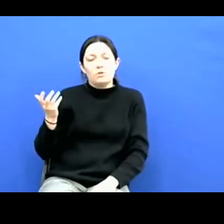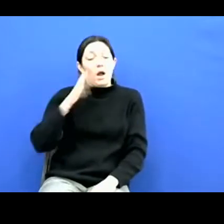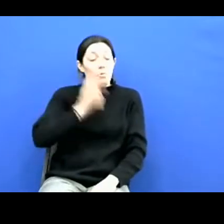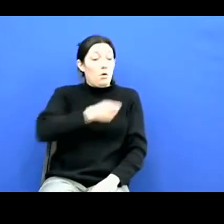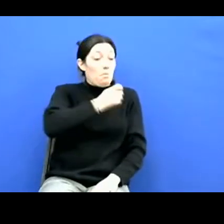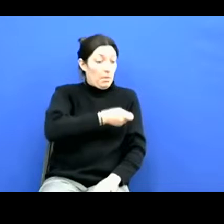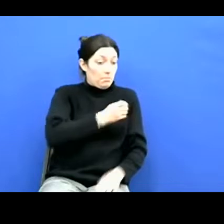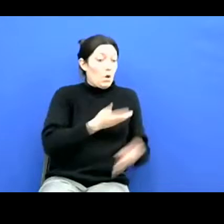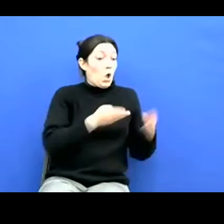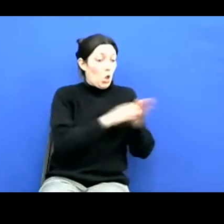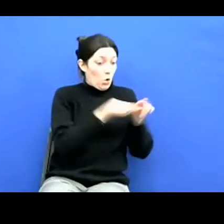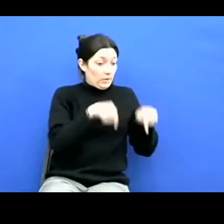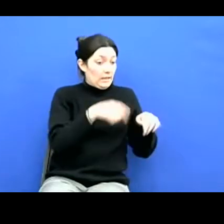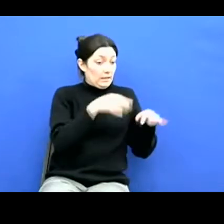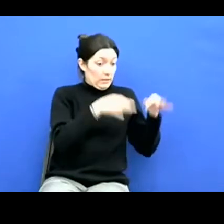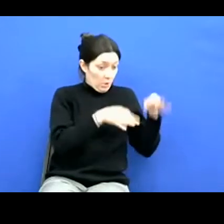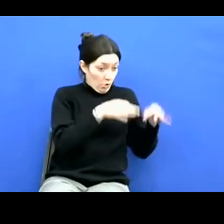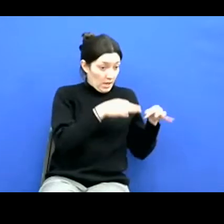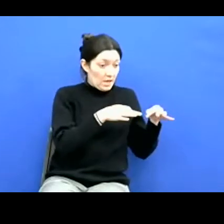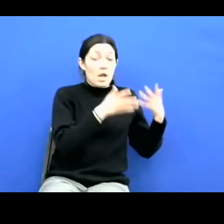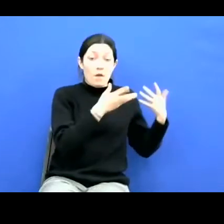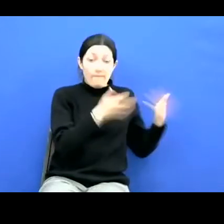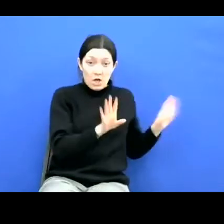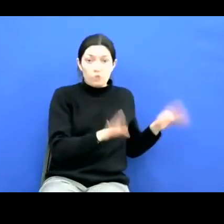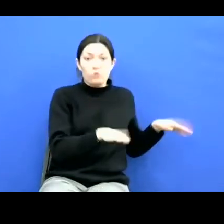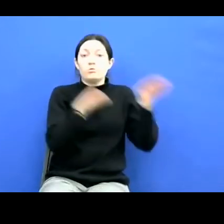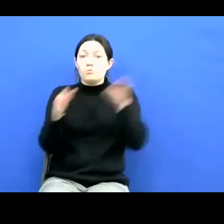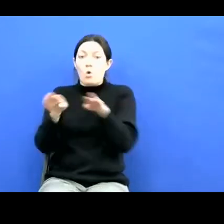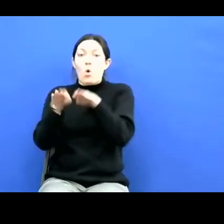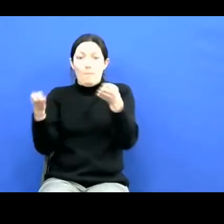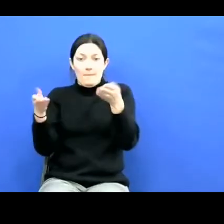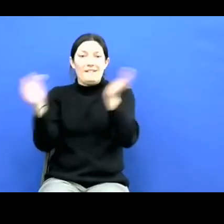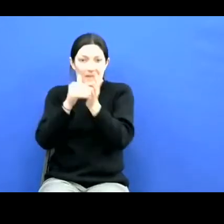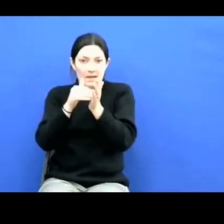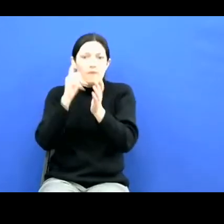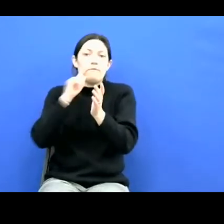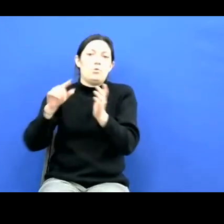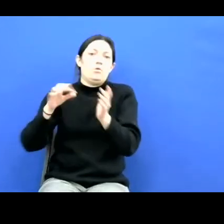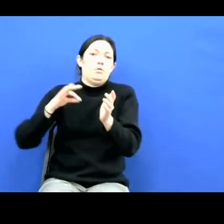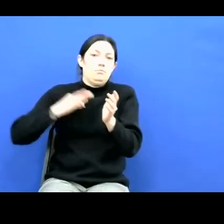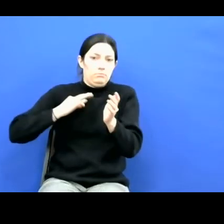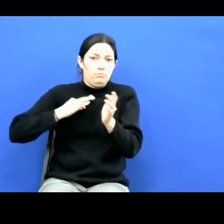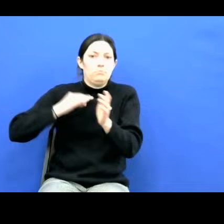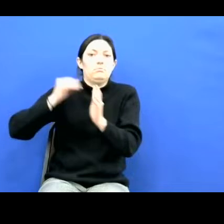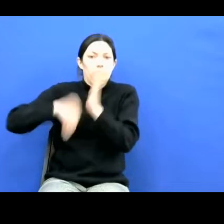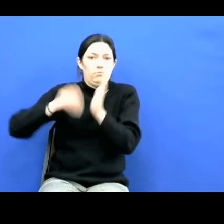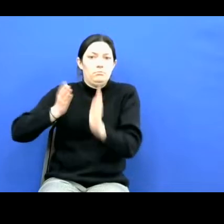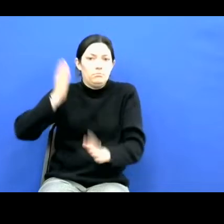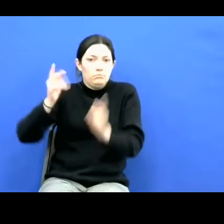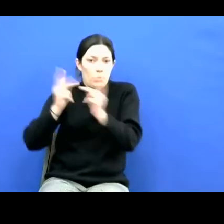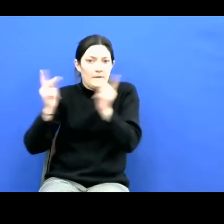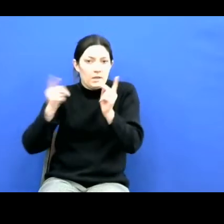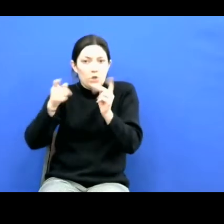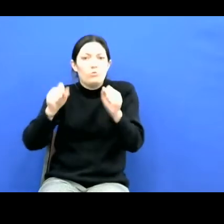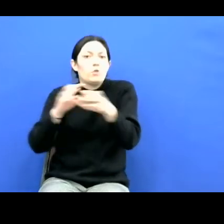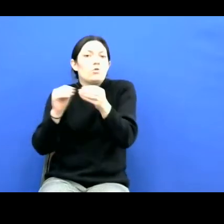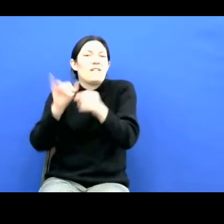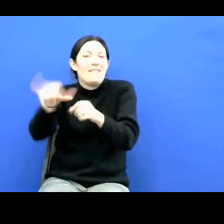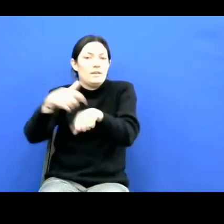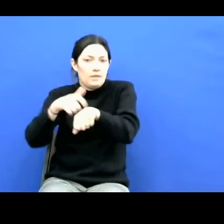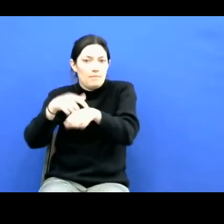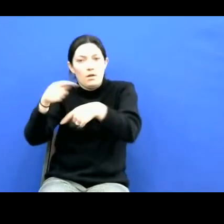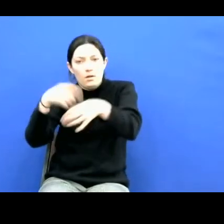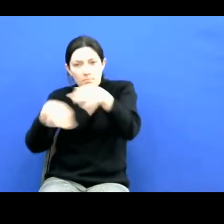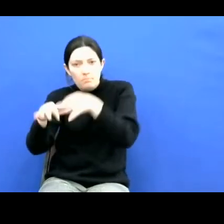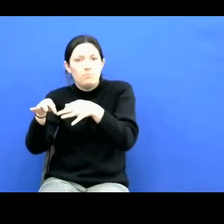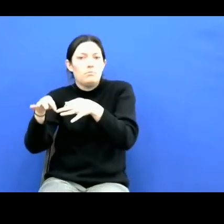gavel, close this public hearing. We'll open the next public hearing, which is a special use permit application. You can talk about that. Okay, Okay,